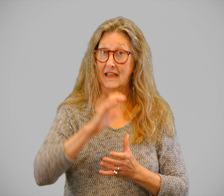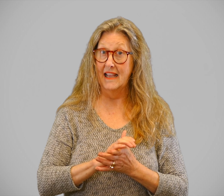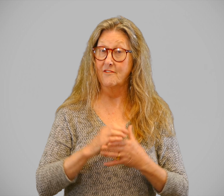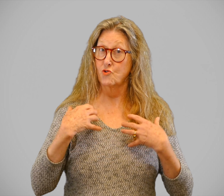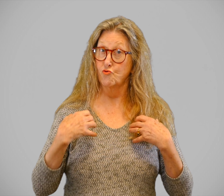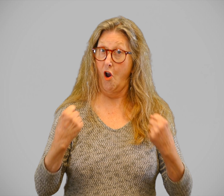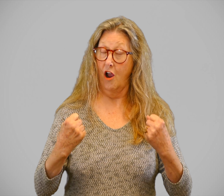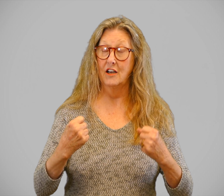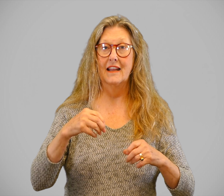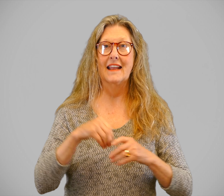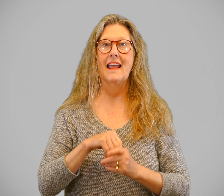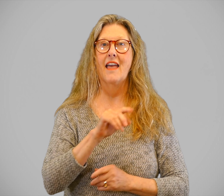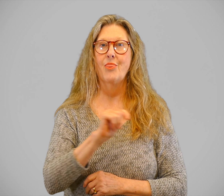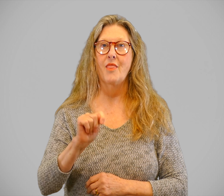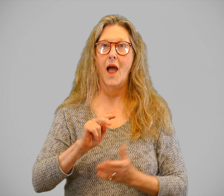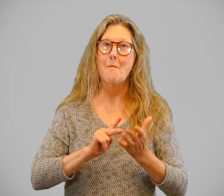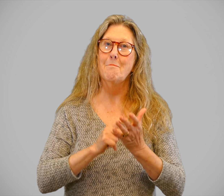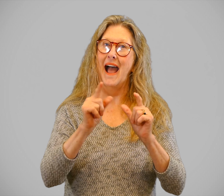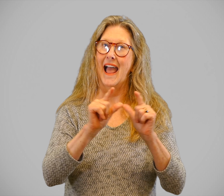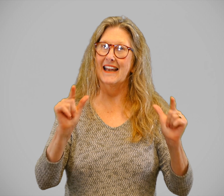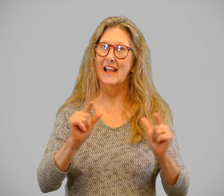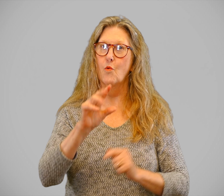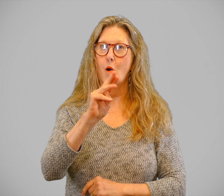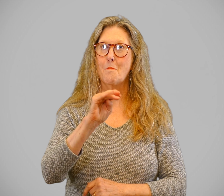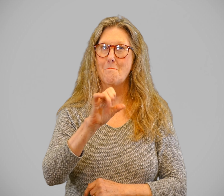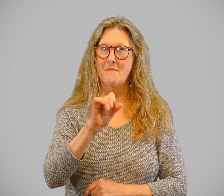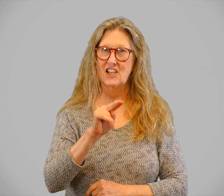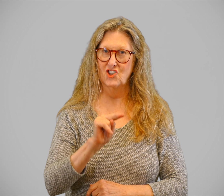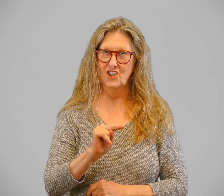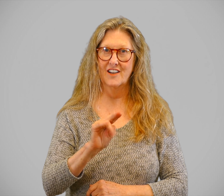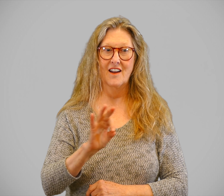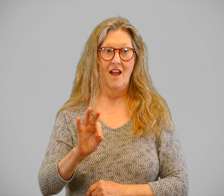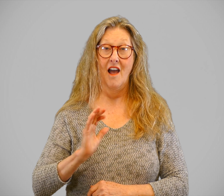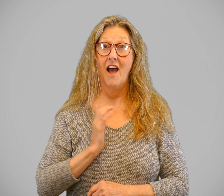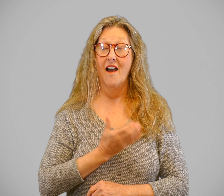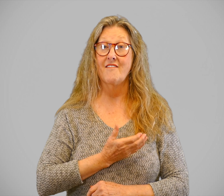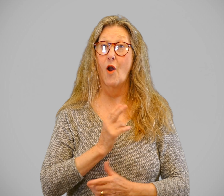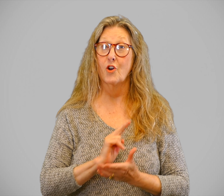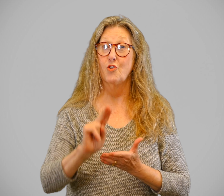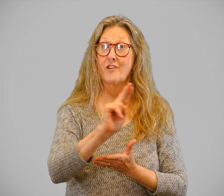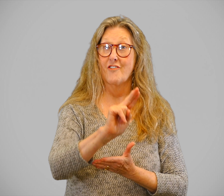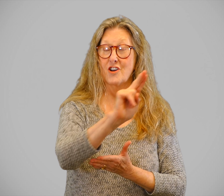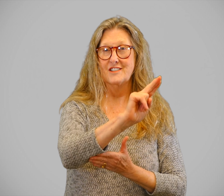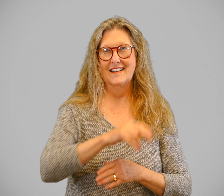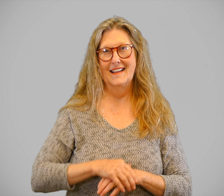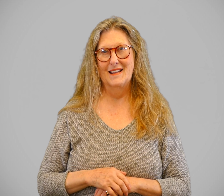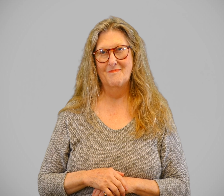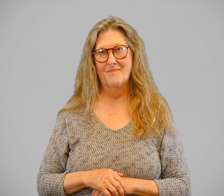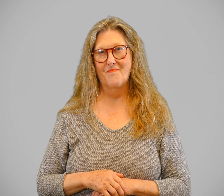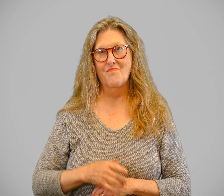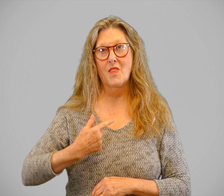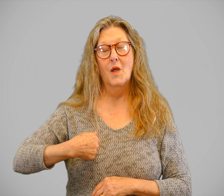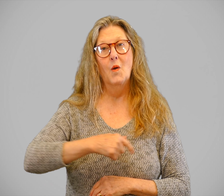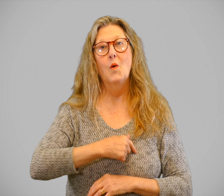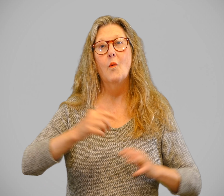We encourage interested applicants who have good backgrounds